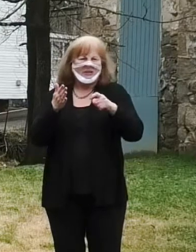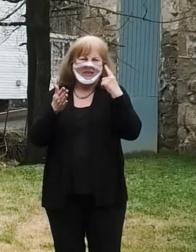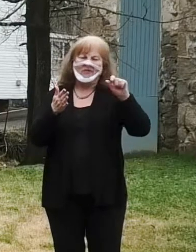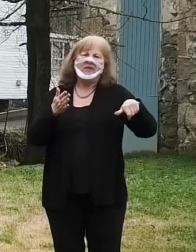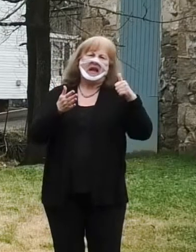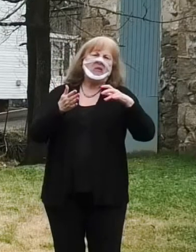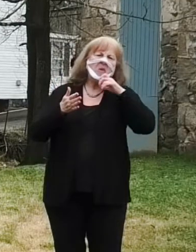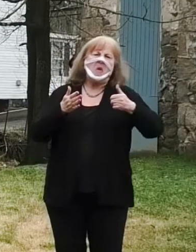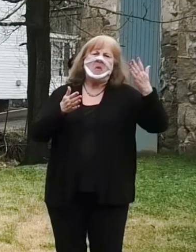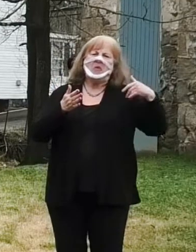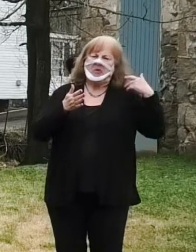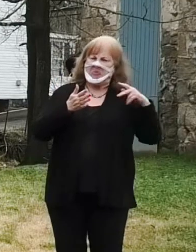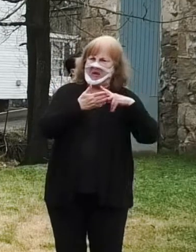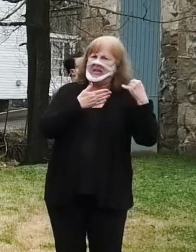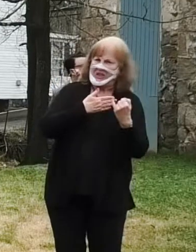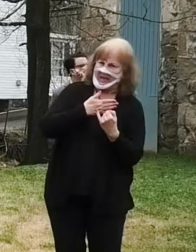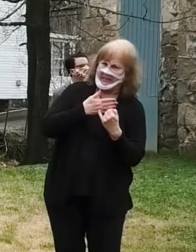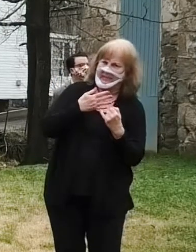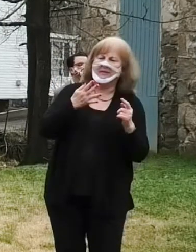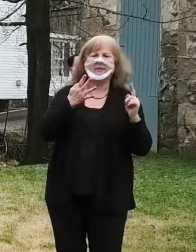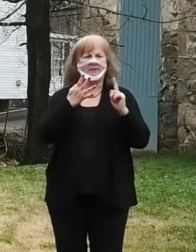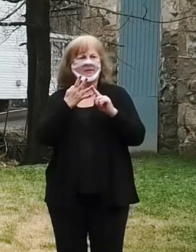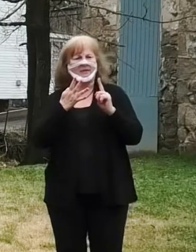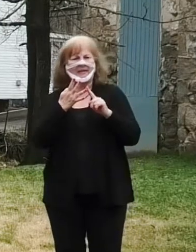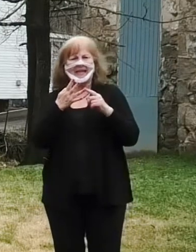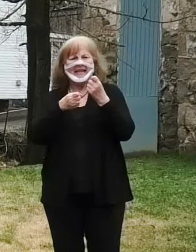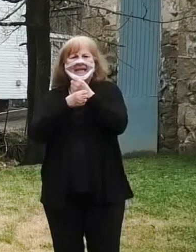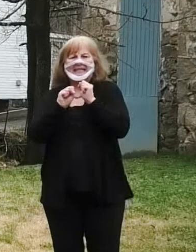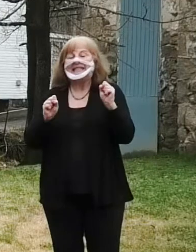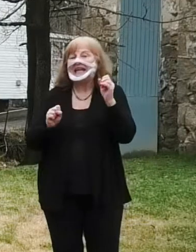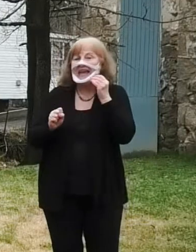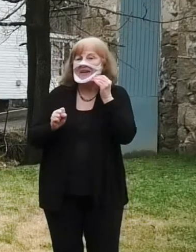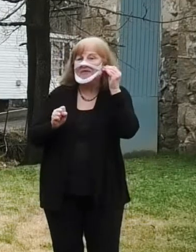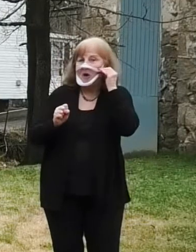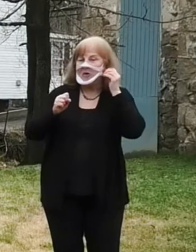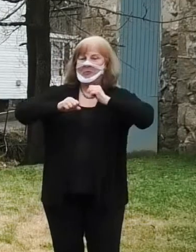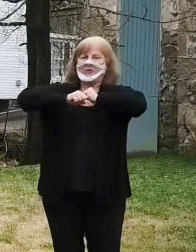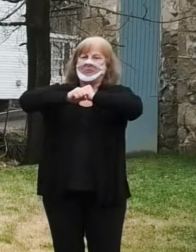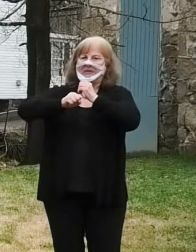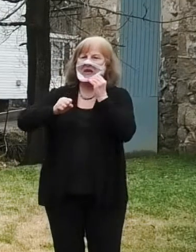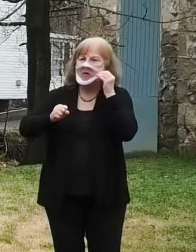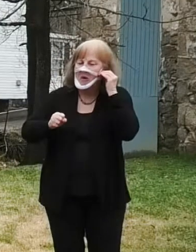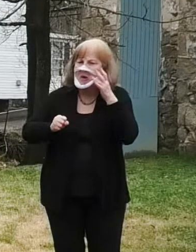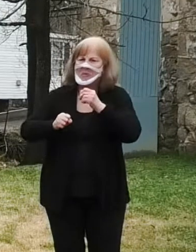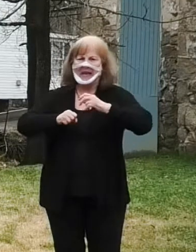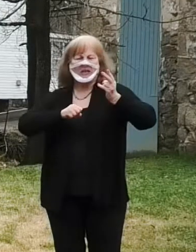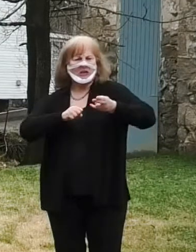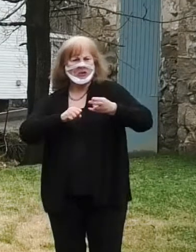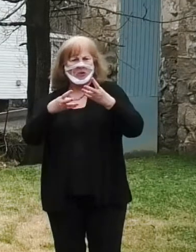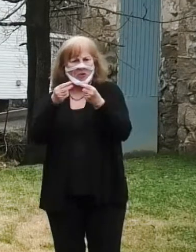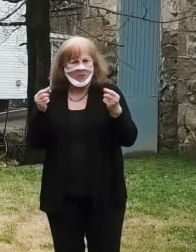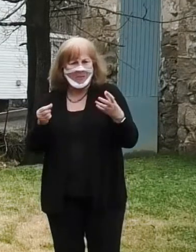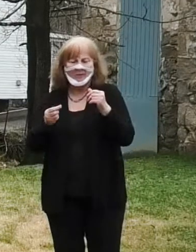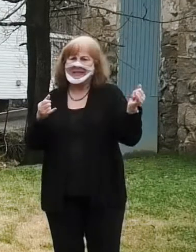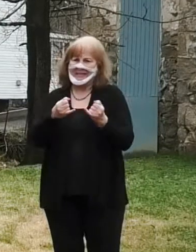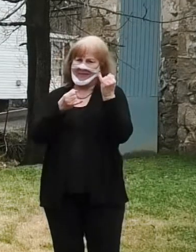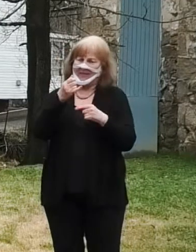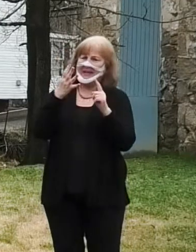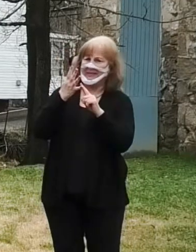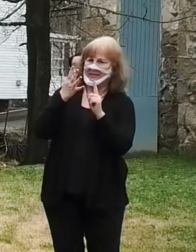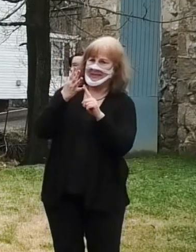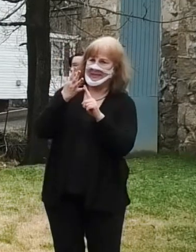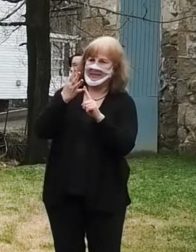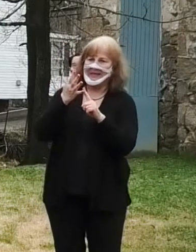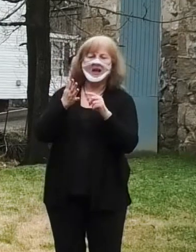other projects. Third, save homes and historical properties. And finally,